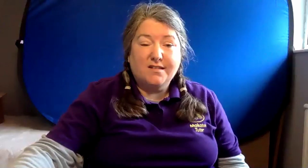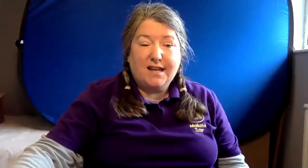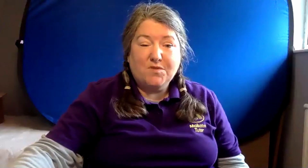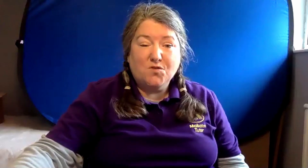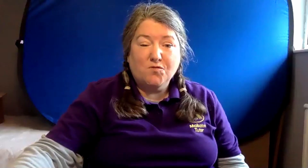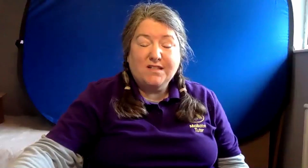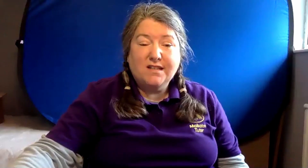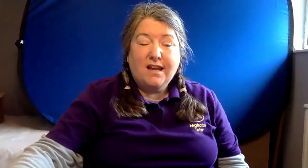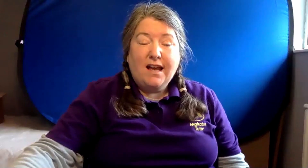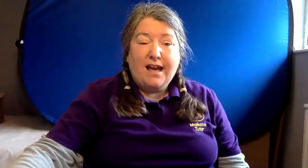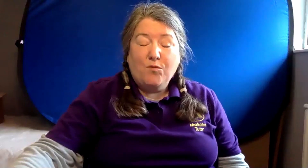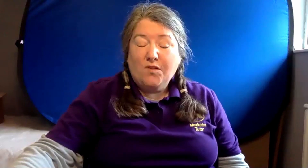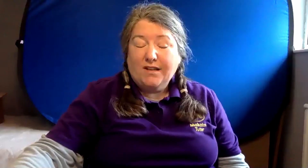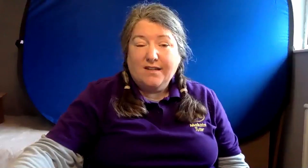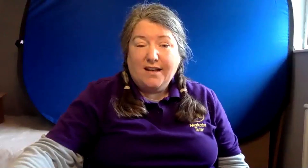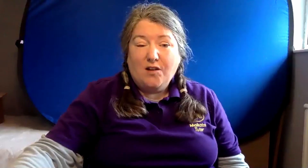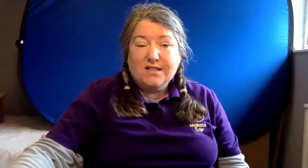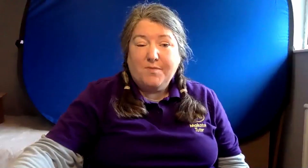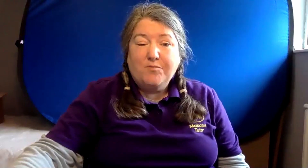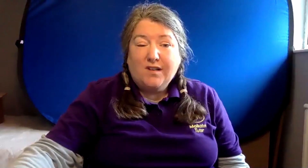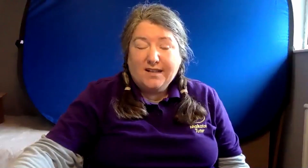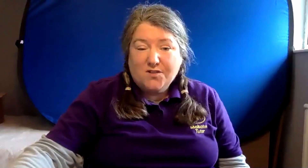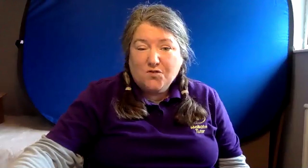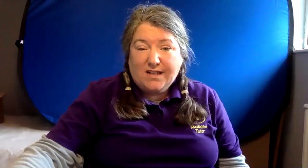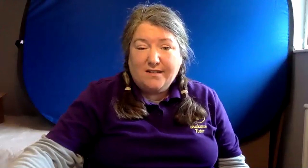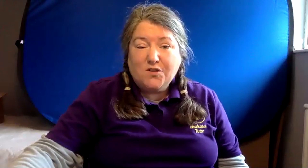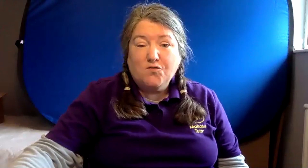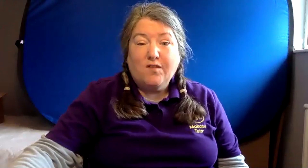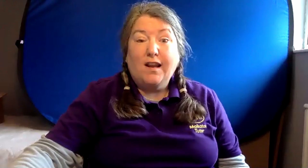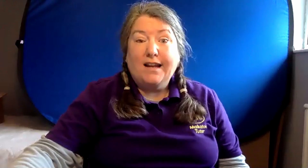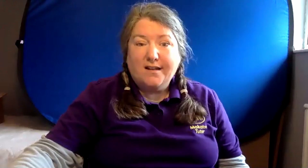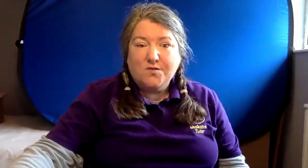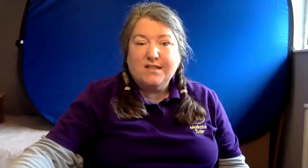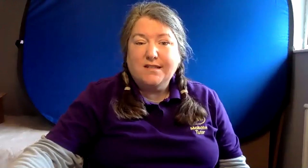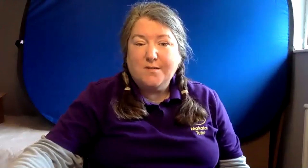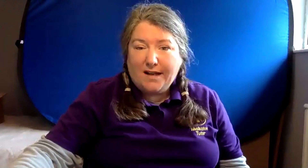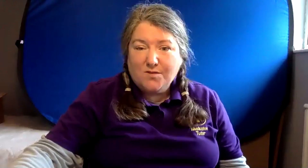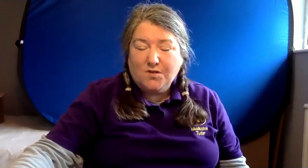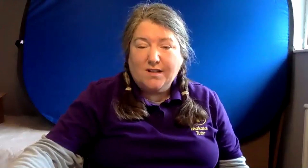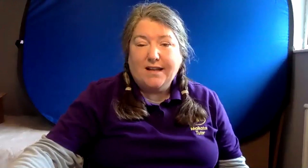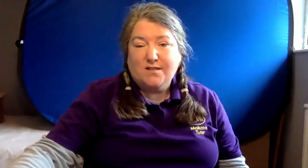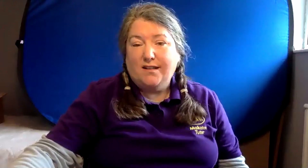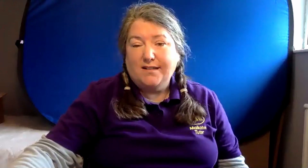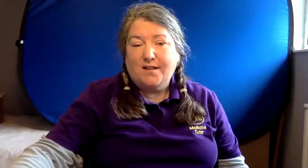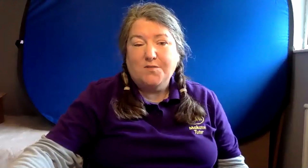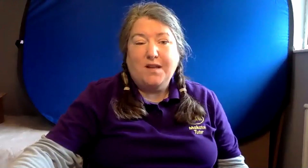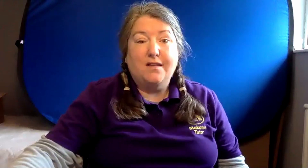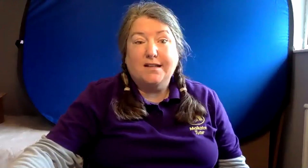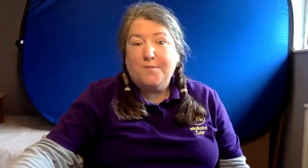same stories, one thing that they know is people like to join in. The children like to anticipate what the next line is going to be, the next